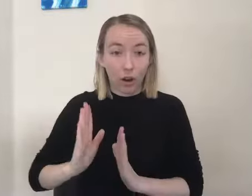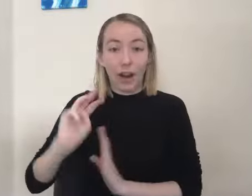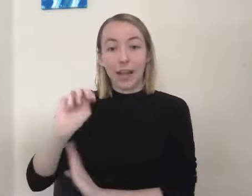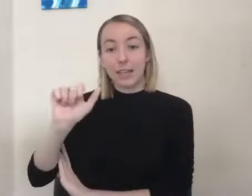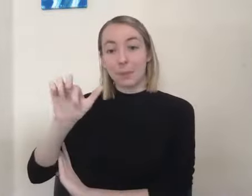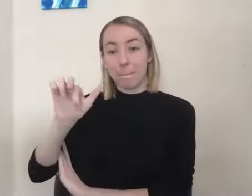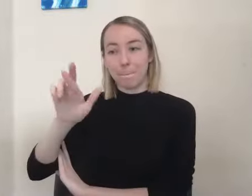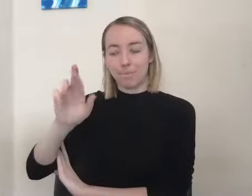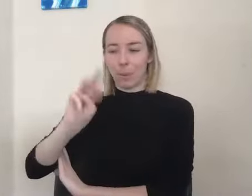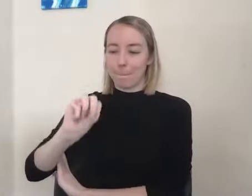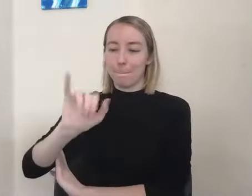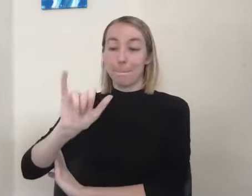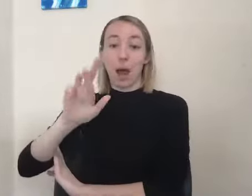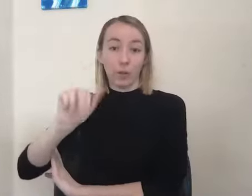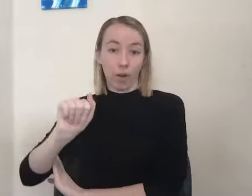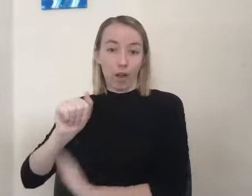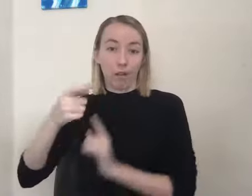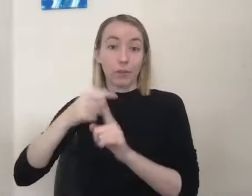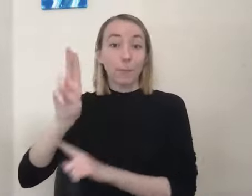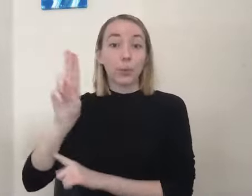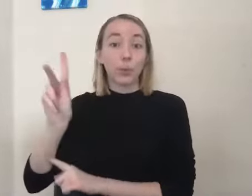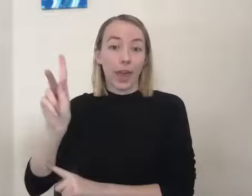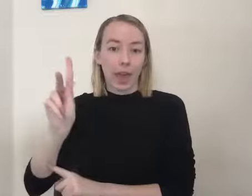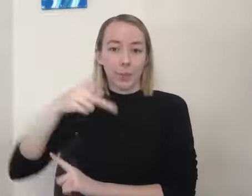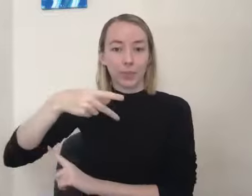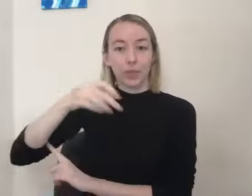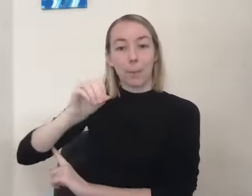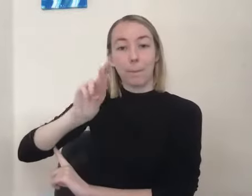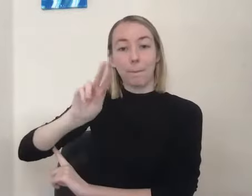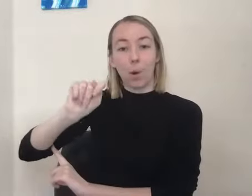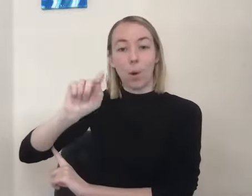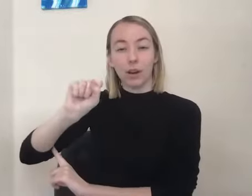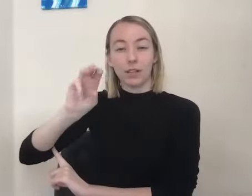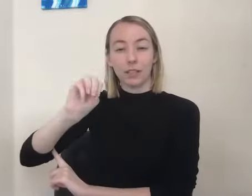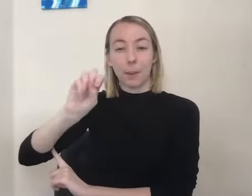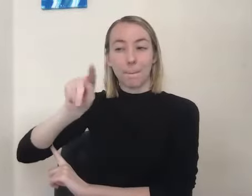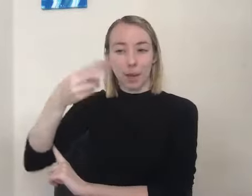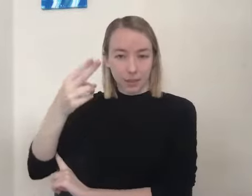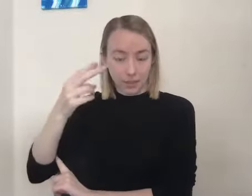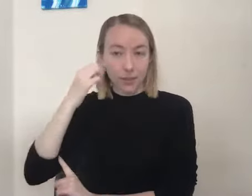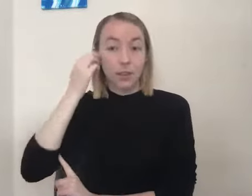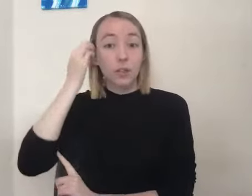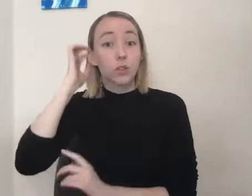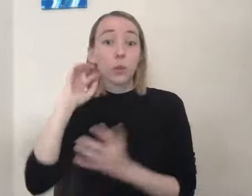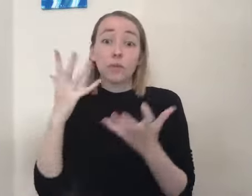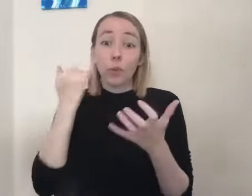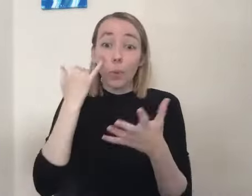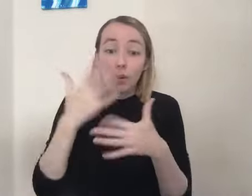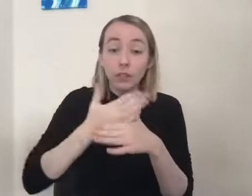Yvonne. Thank you, Pat, for sharing from the heart. Thank you so much. And our last speaker is Myra from Portsmouth, which